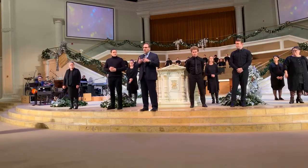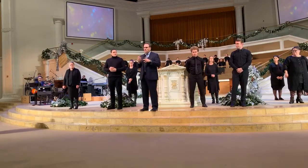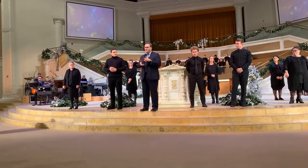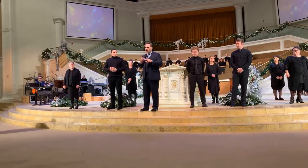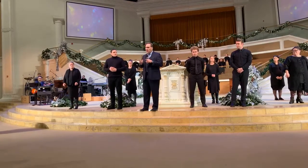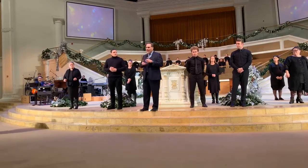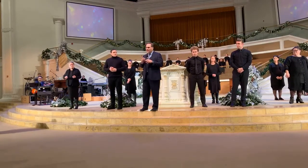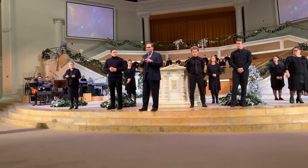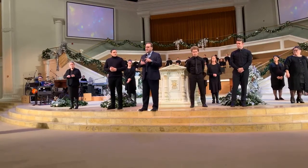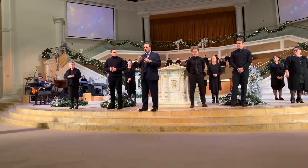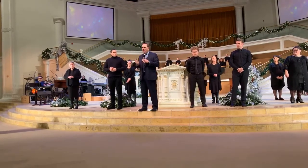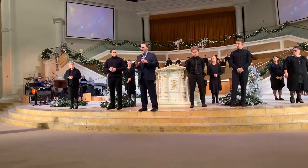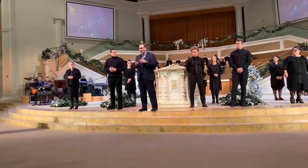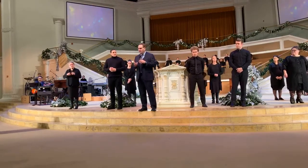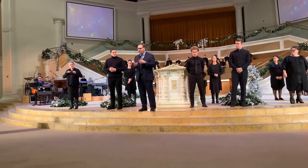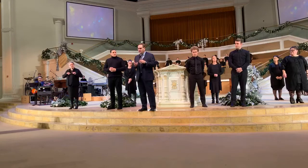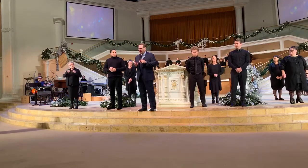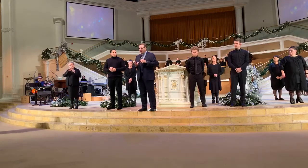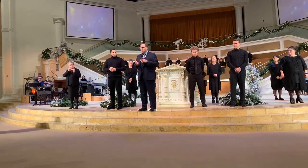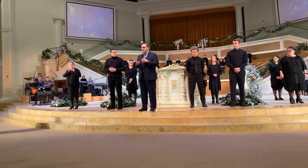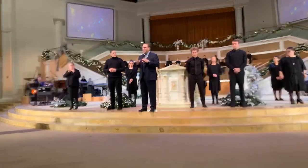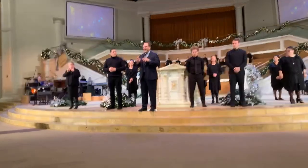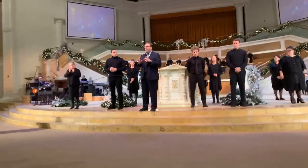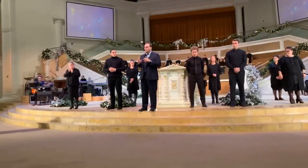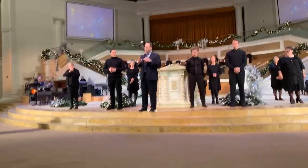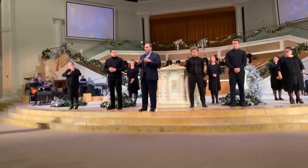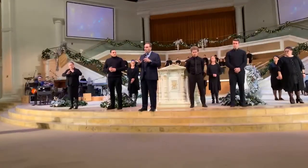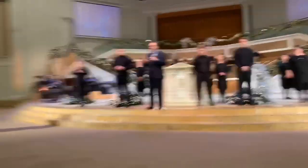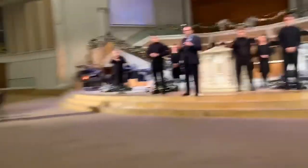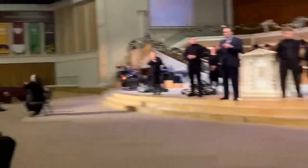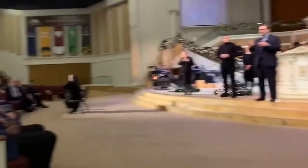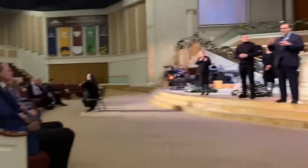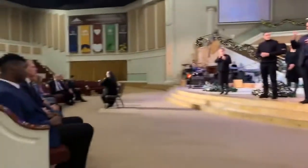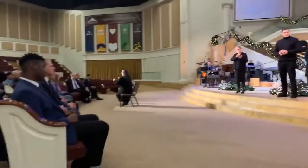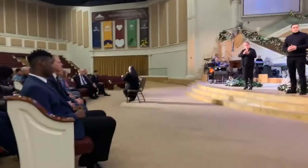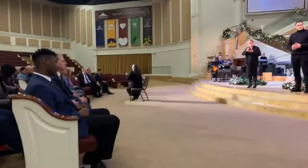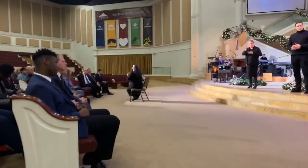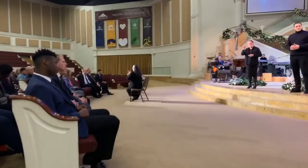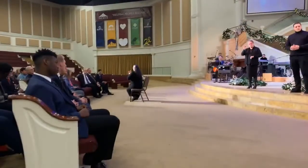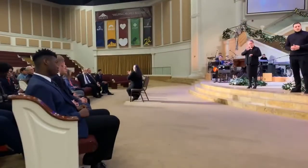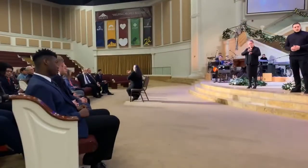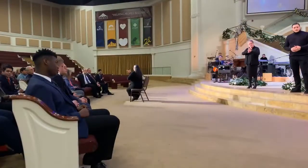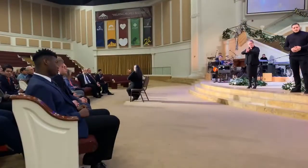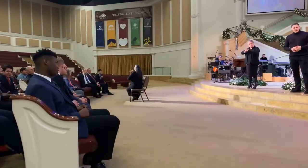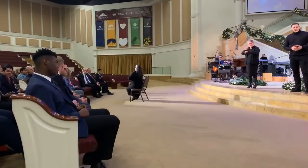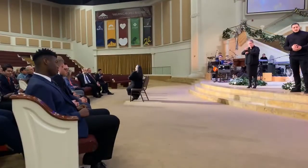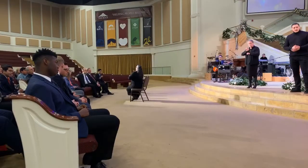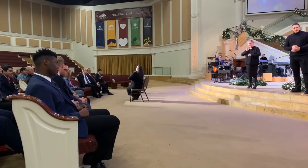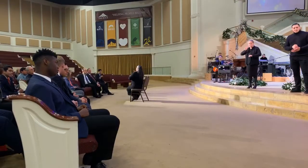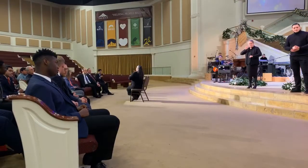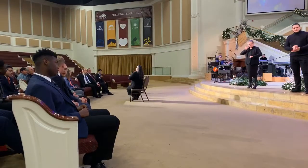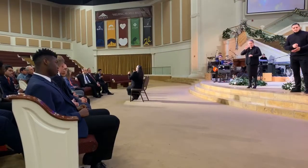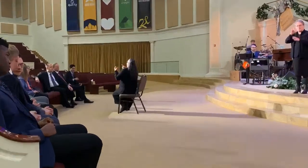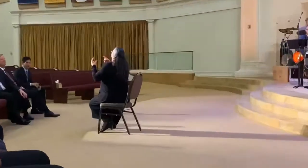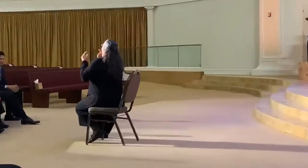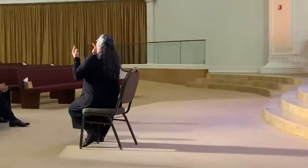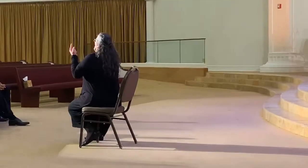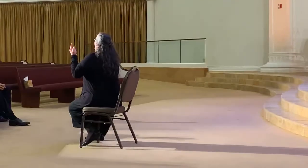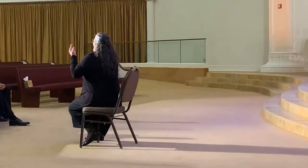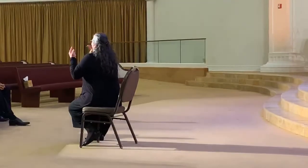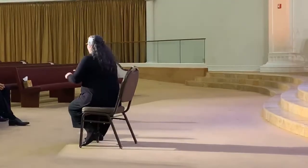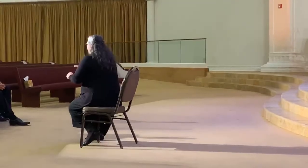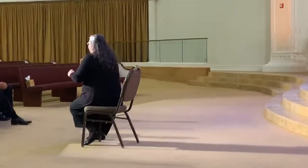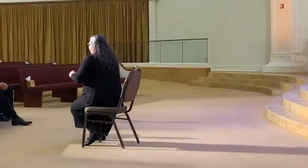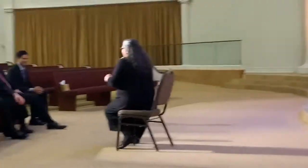were talking with their hands to God, the power of the Holy Ghost began to touch their body, and suddenly they begin